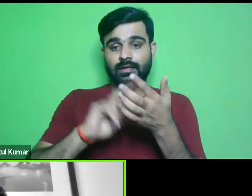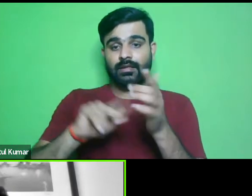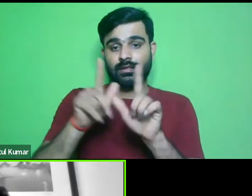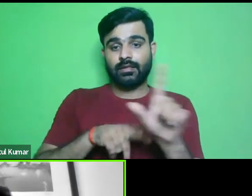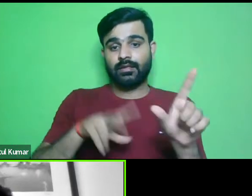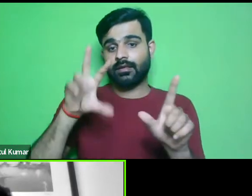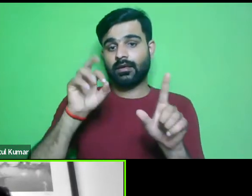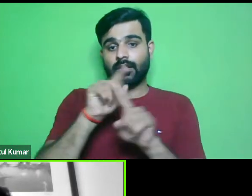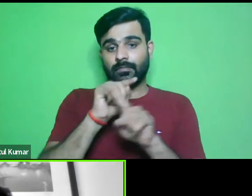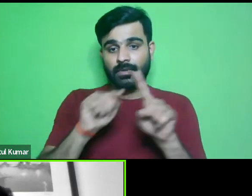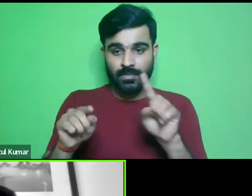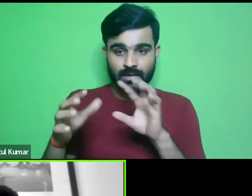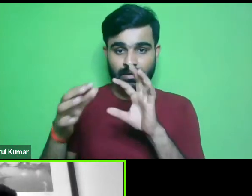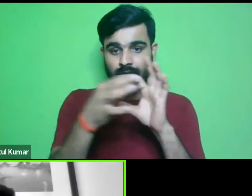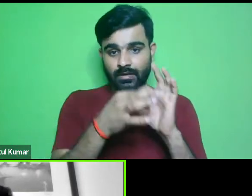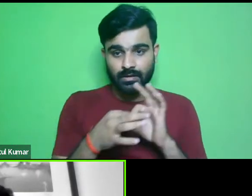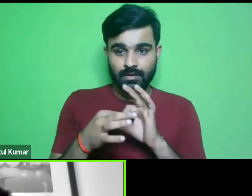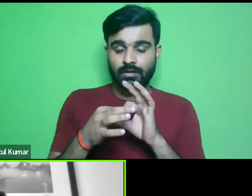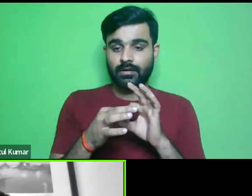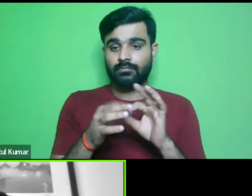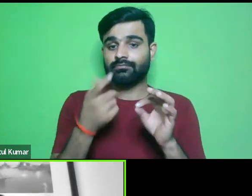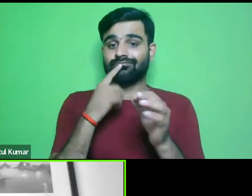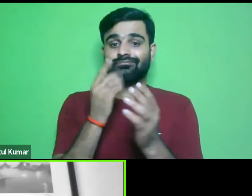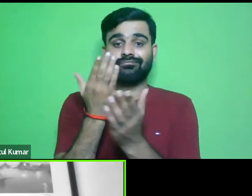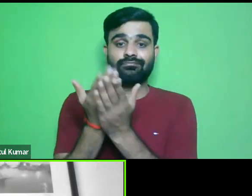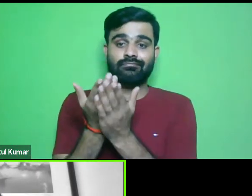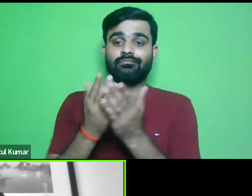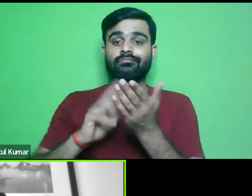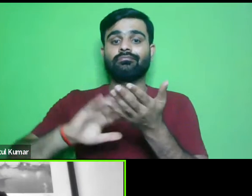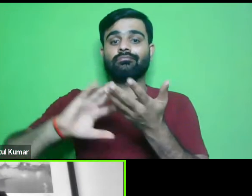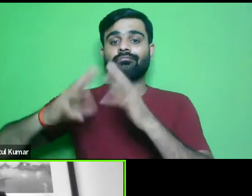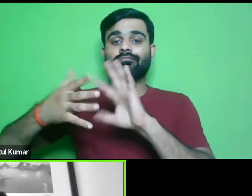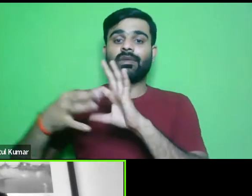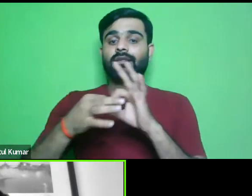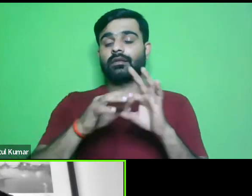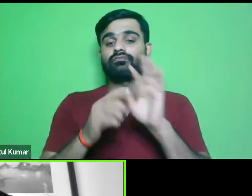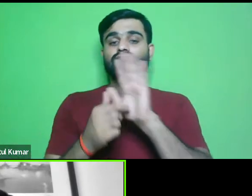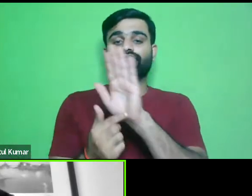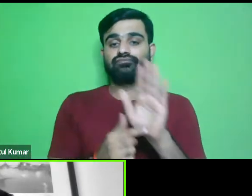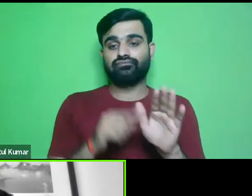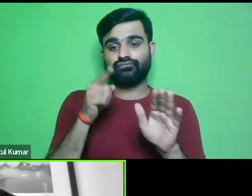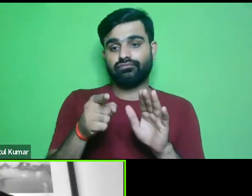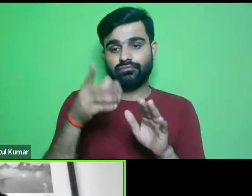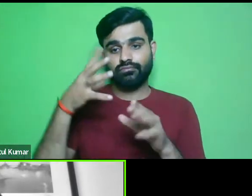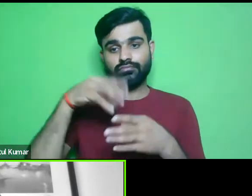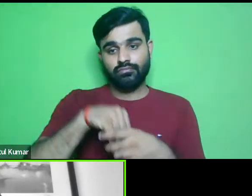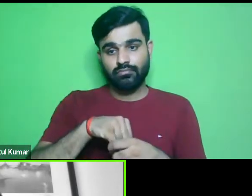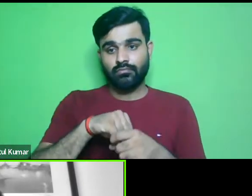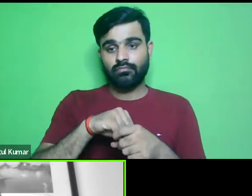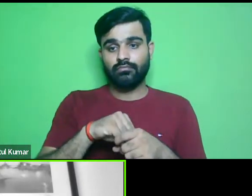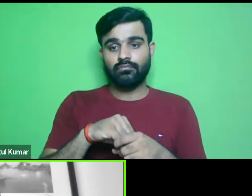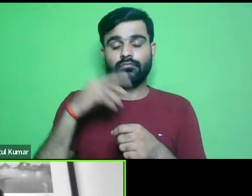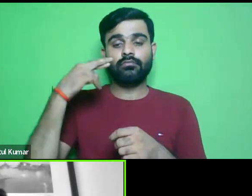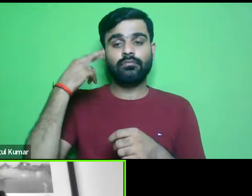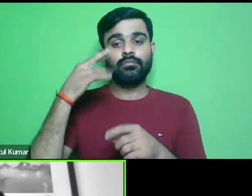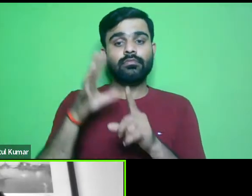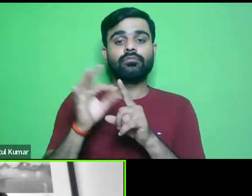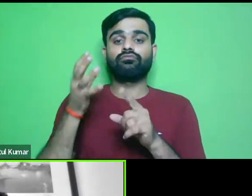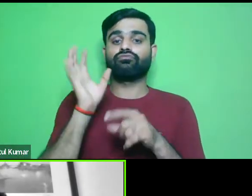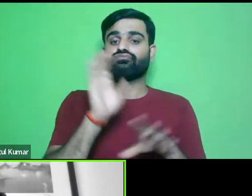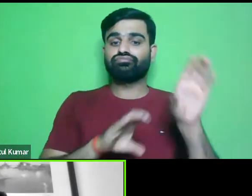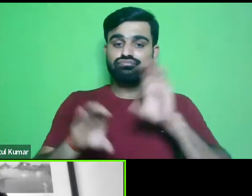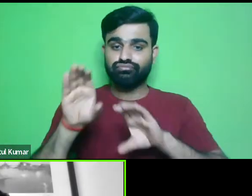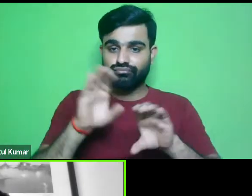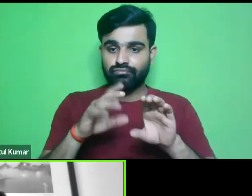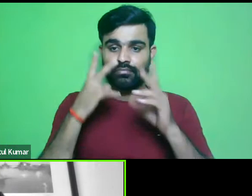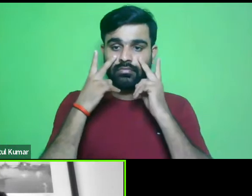as the threshold at which they claim a face matches another face, and therefore can be a cause for either investigation or at